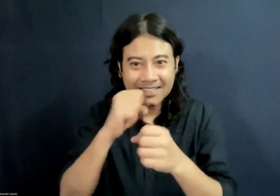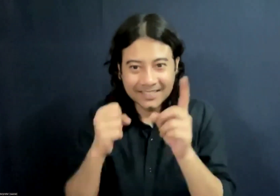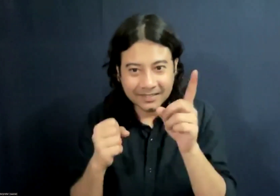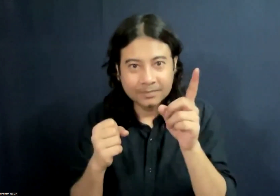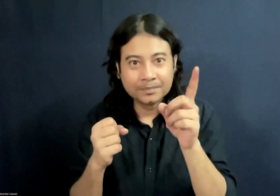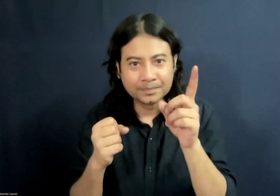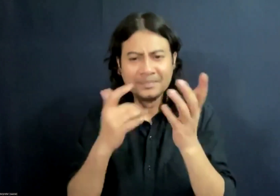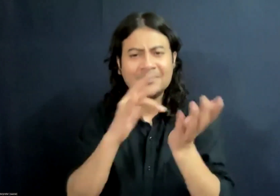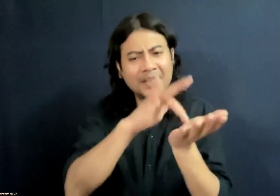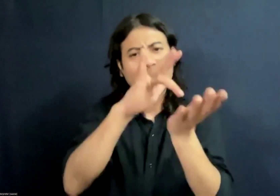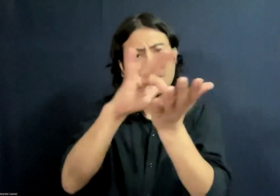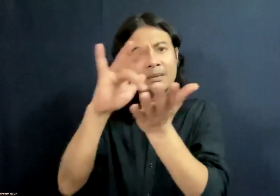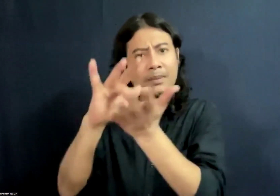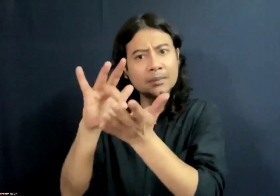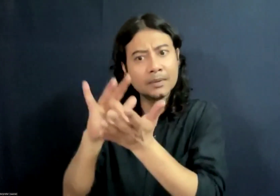to Brahmanas,